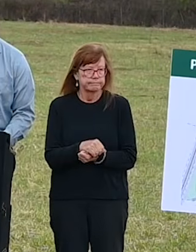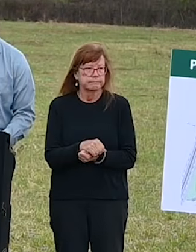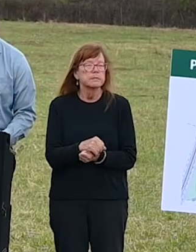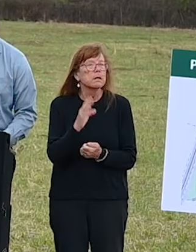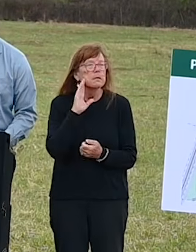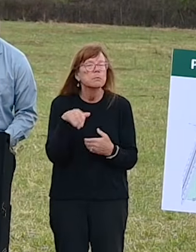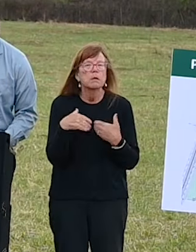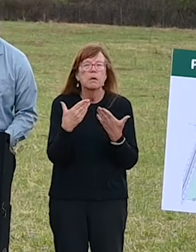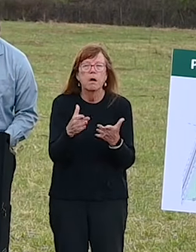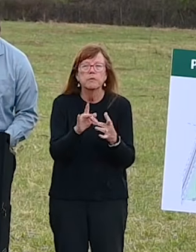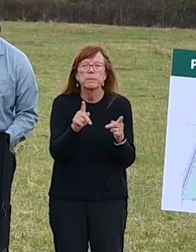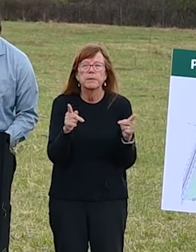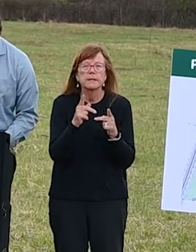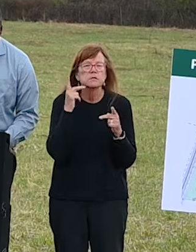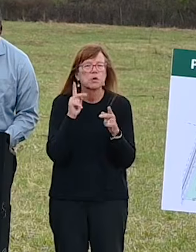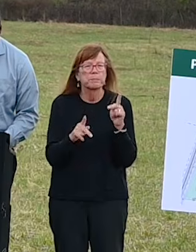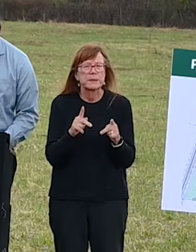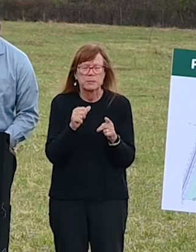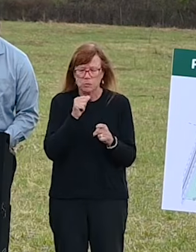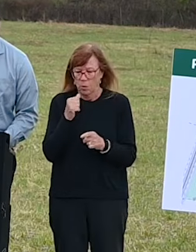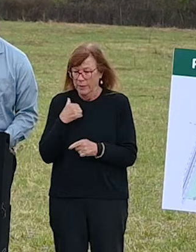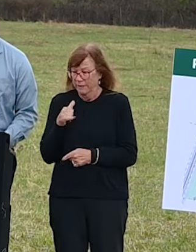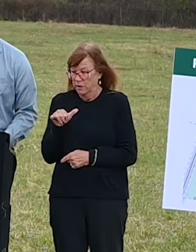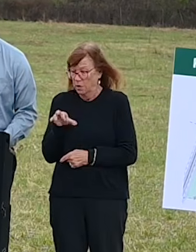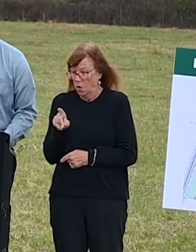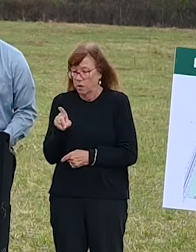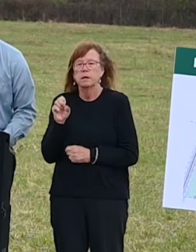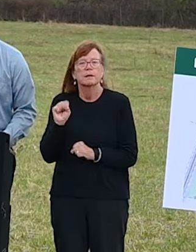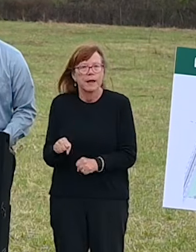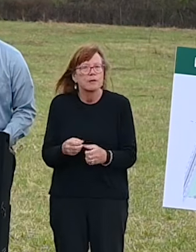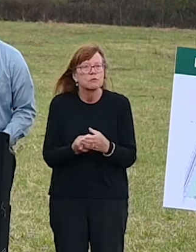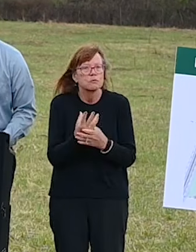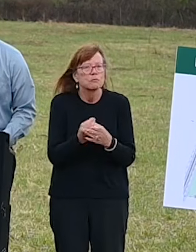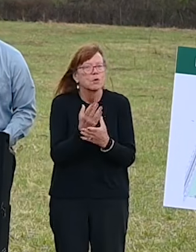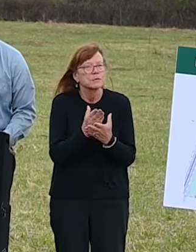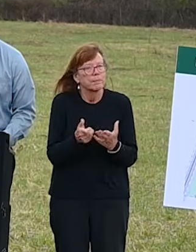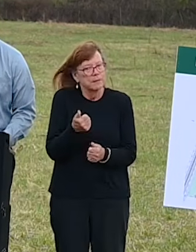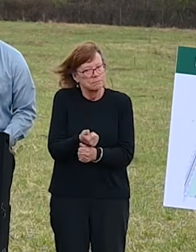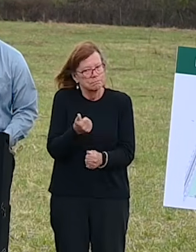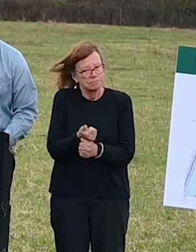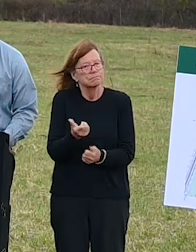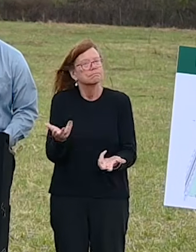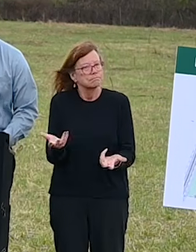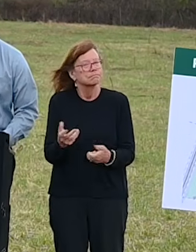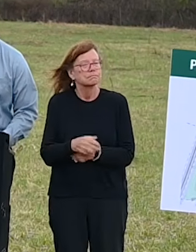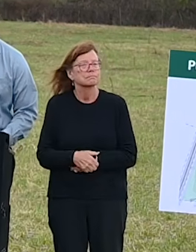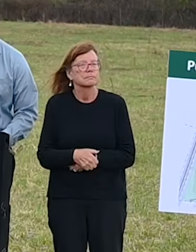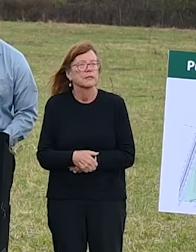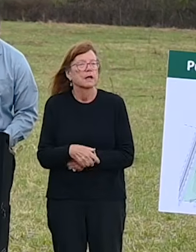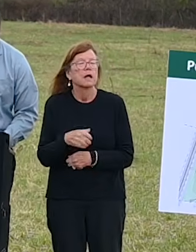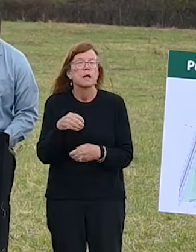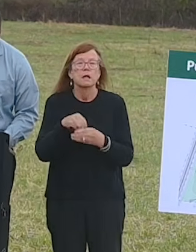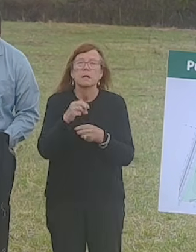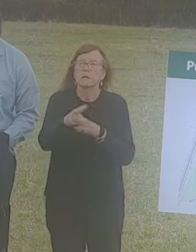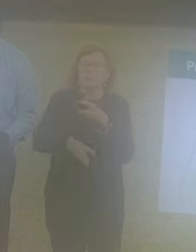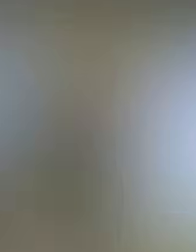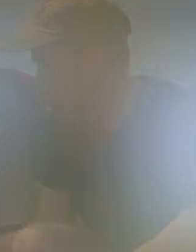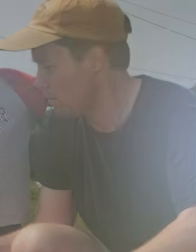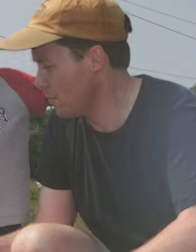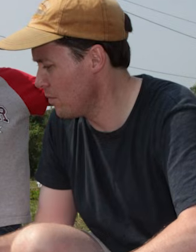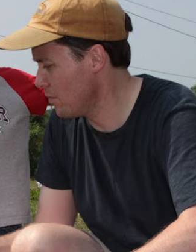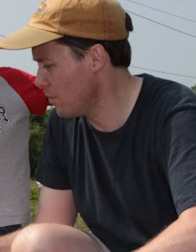will offer space for those without backyards to grow something of their own. In a world that